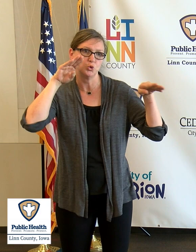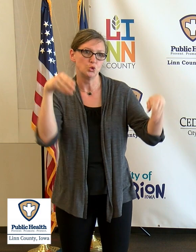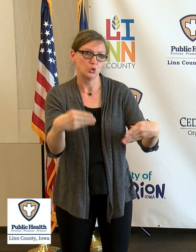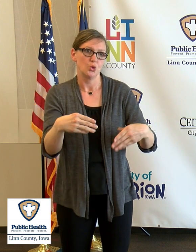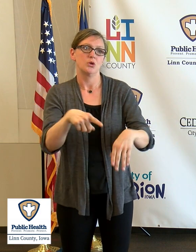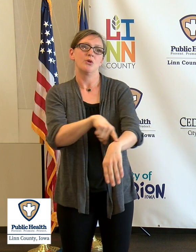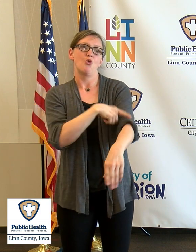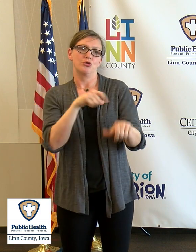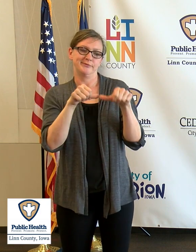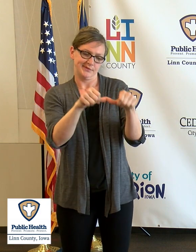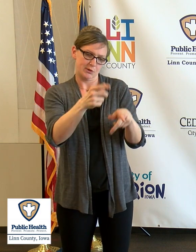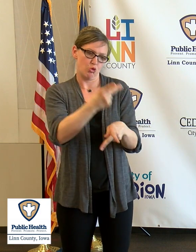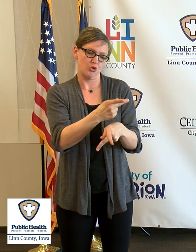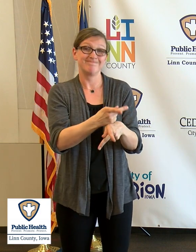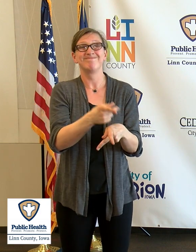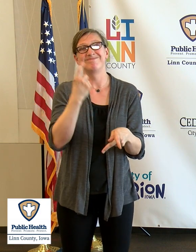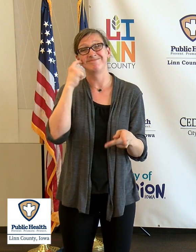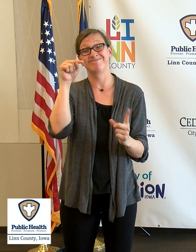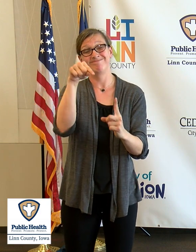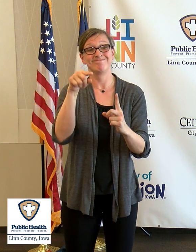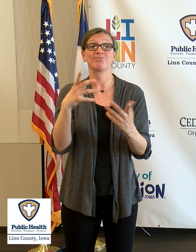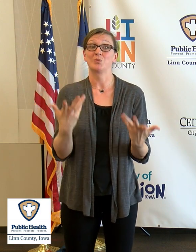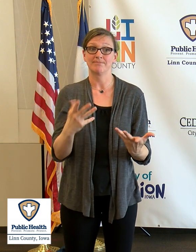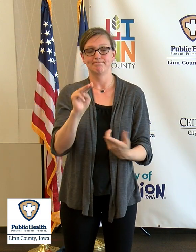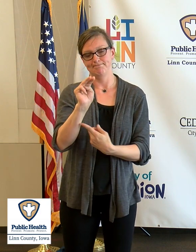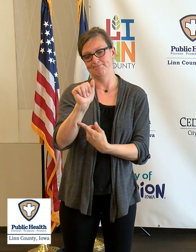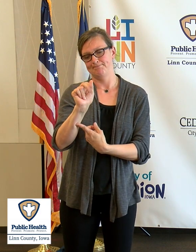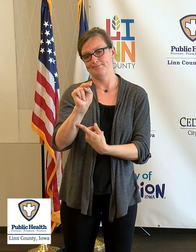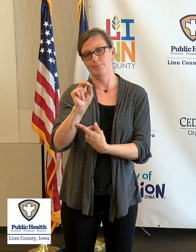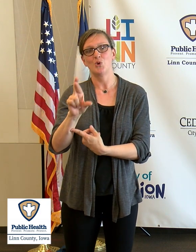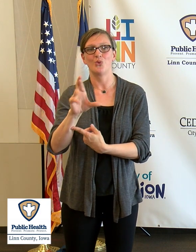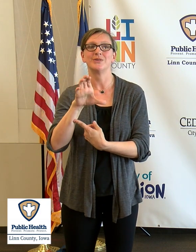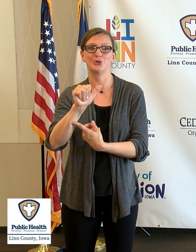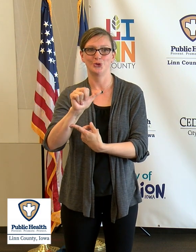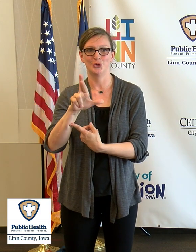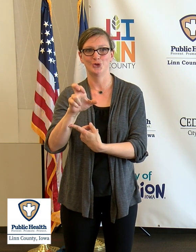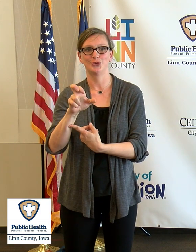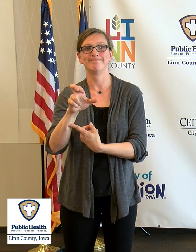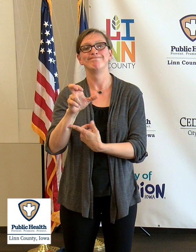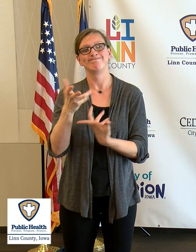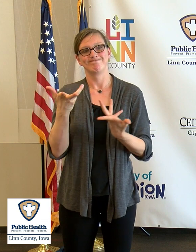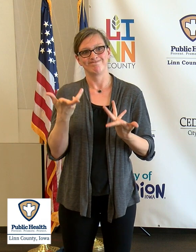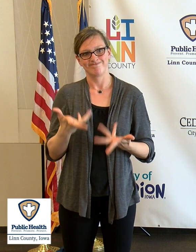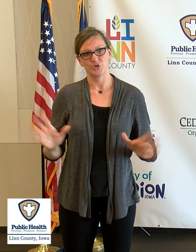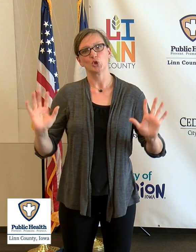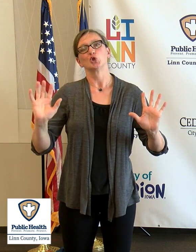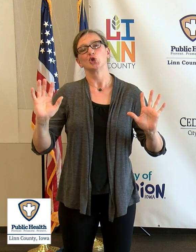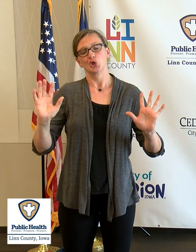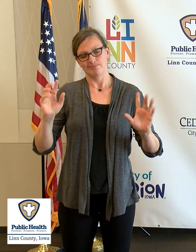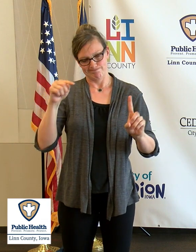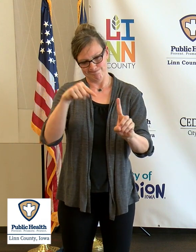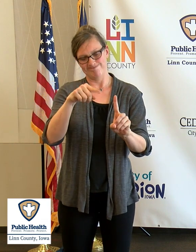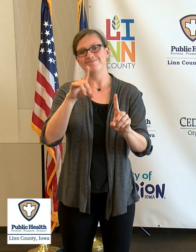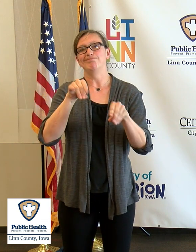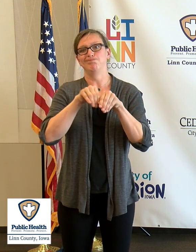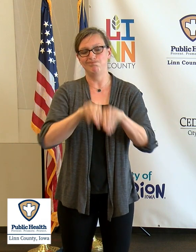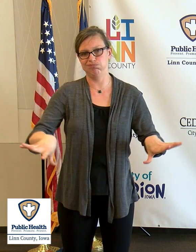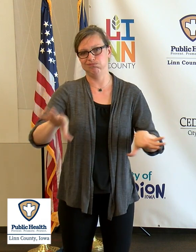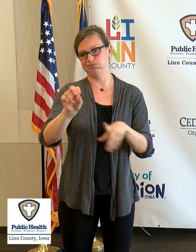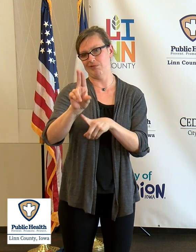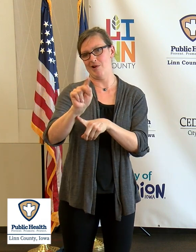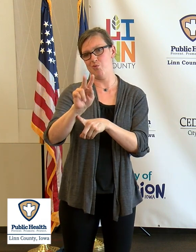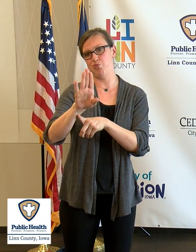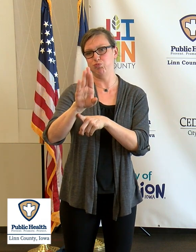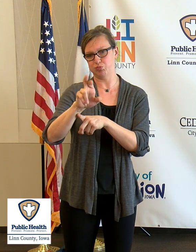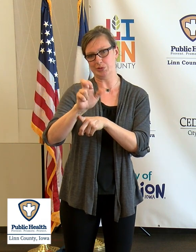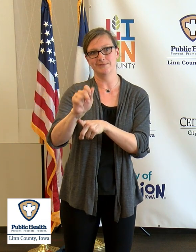Cedar Rapids is also experiencing an outbreak. At Manor Care, 10 residents and staff members have